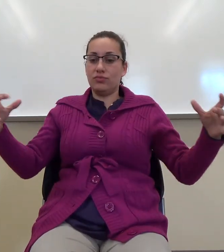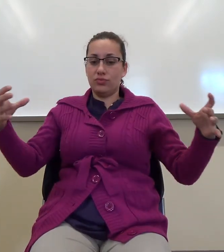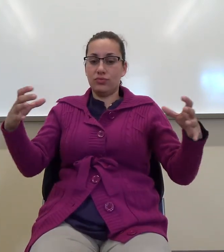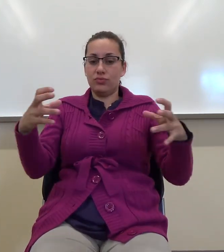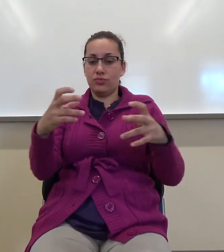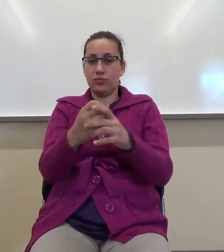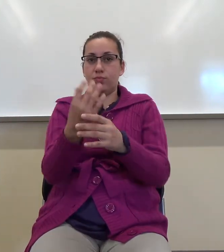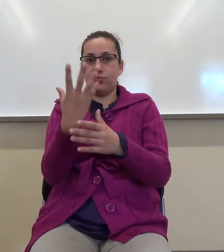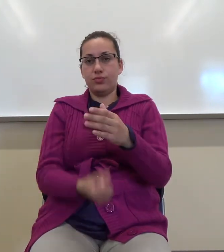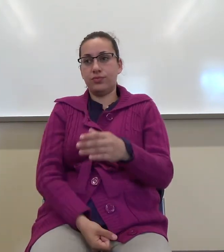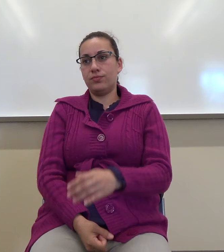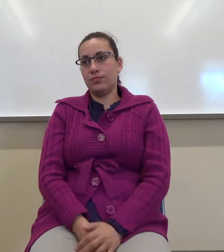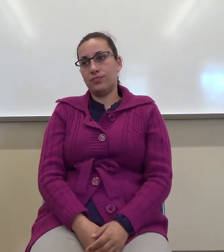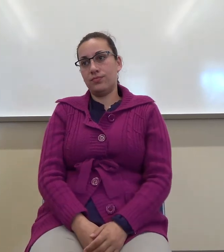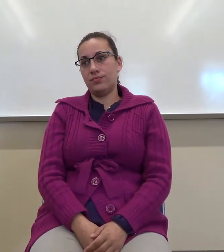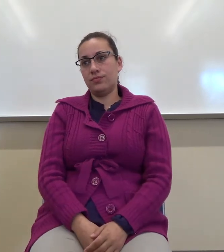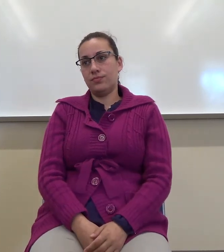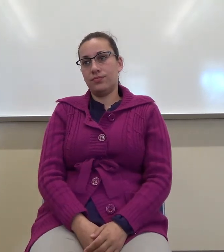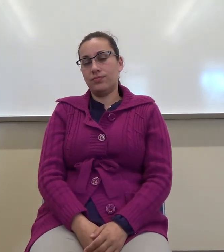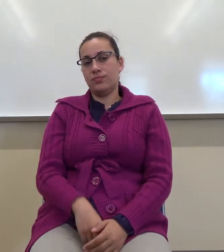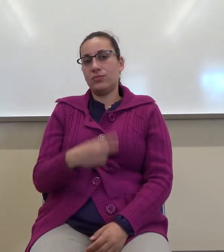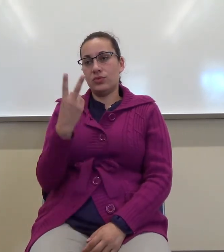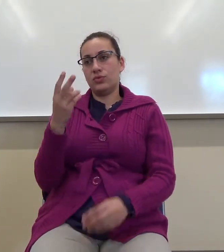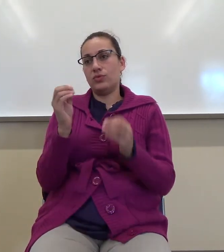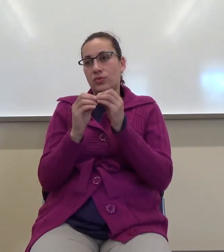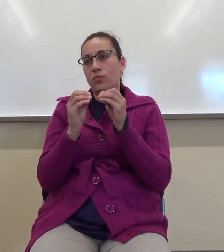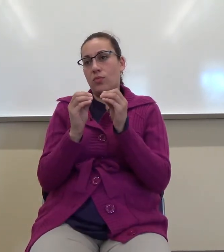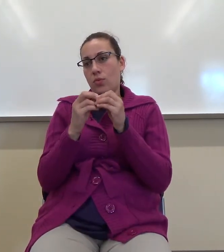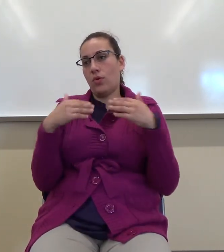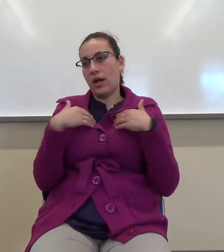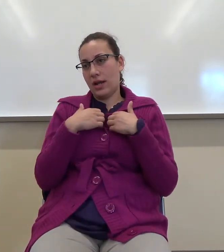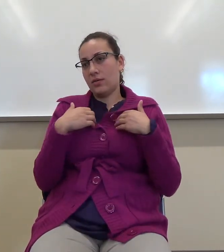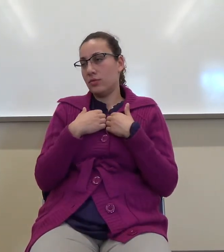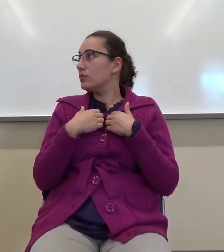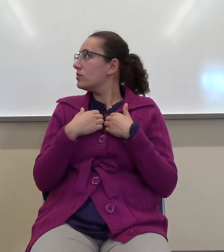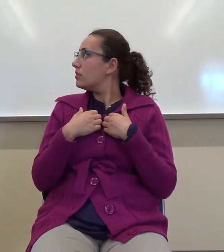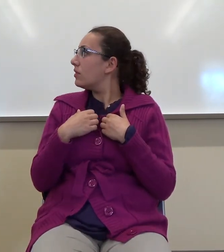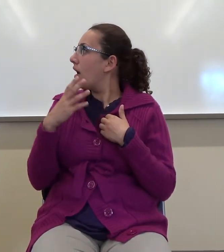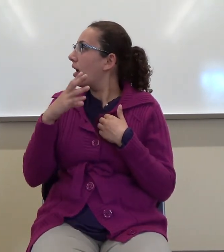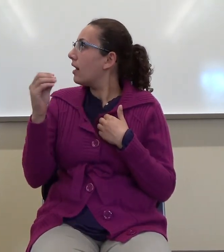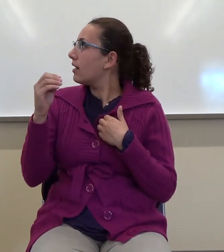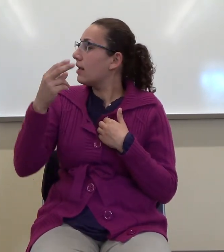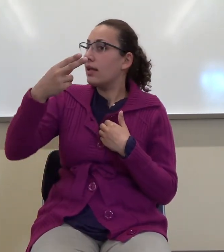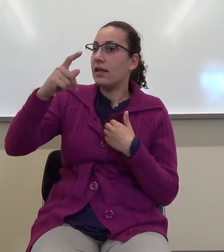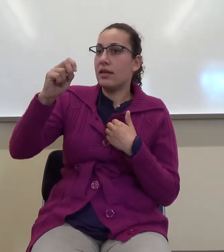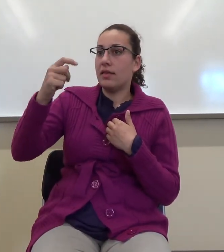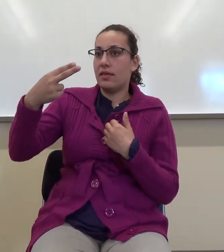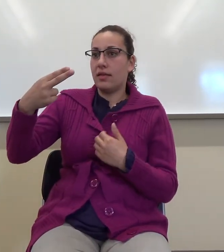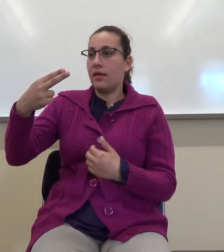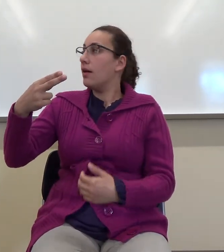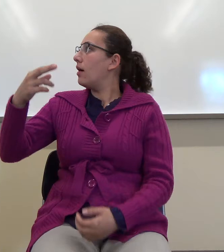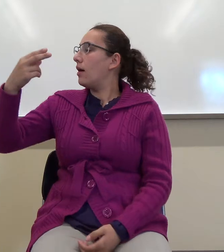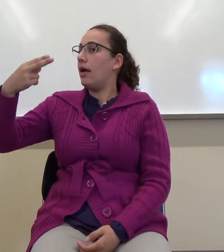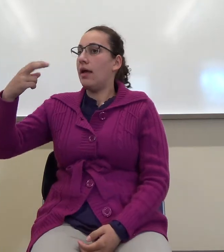So there are two more things here, passenger pigeons and heath hens. And then here, as a